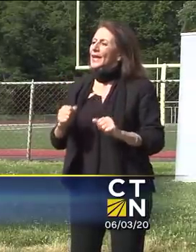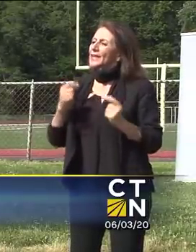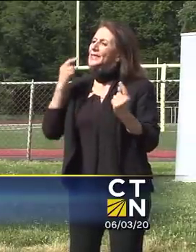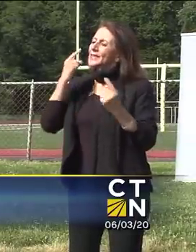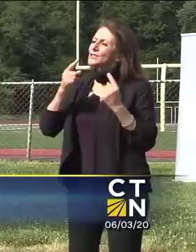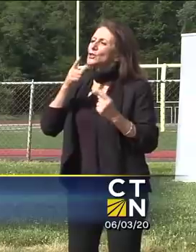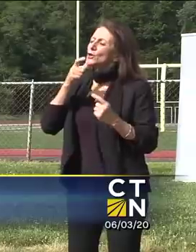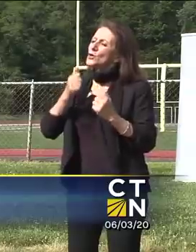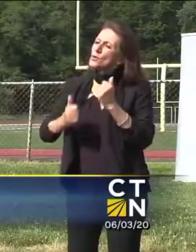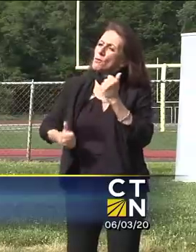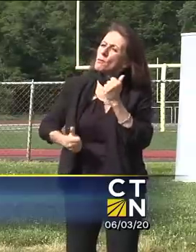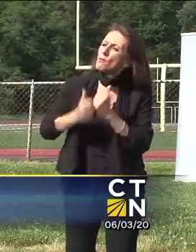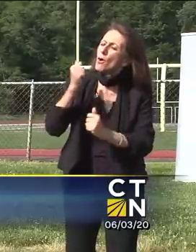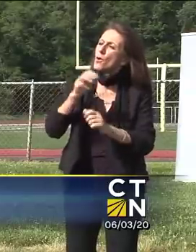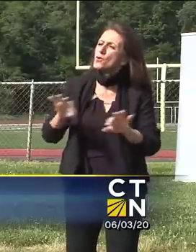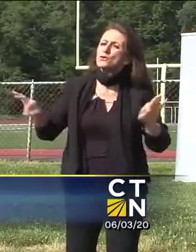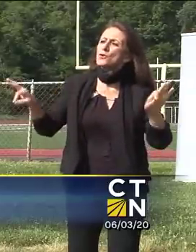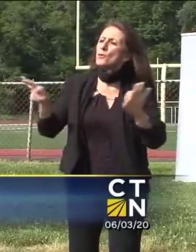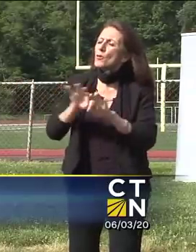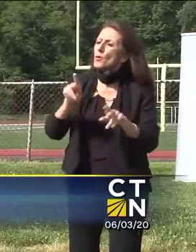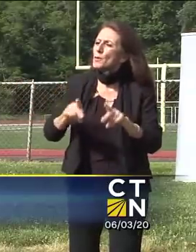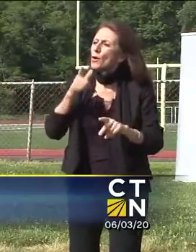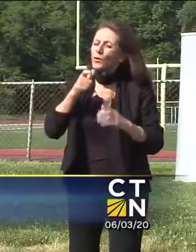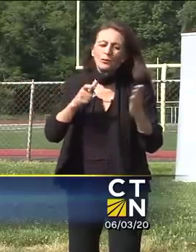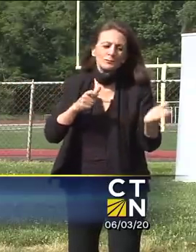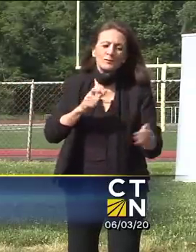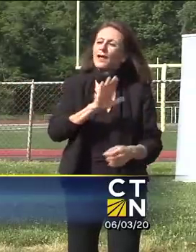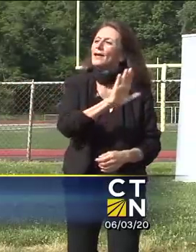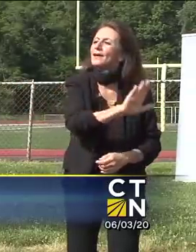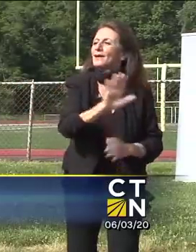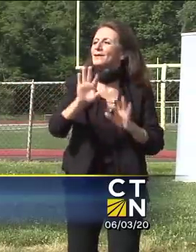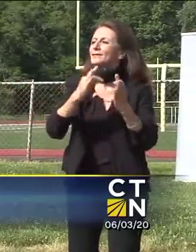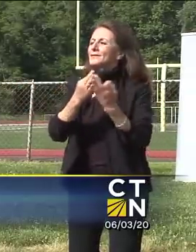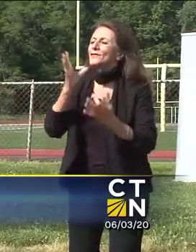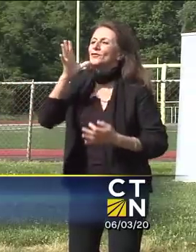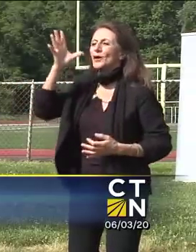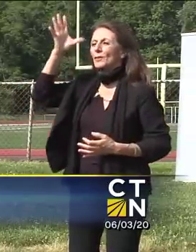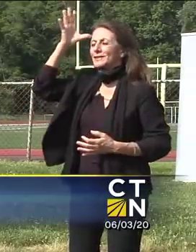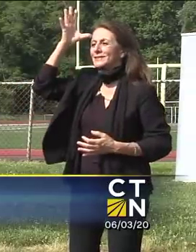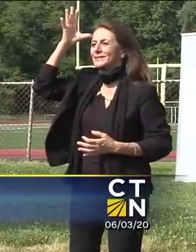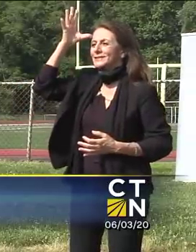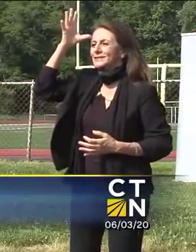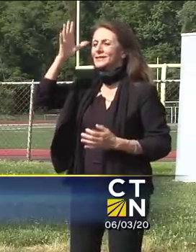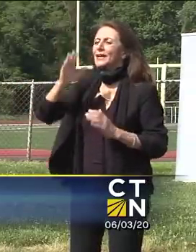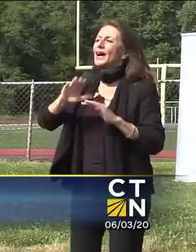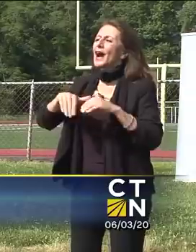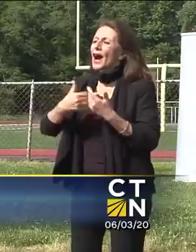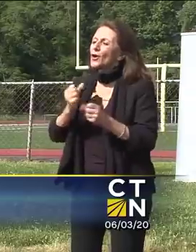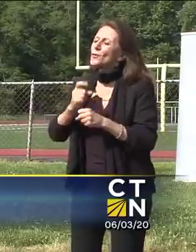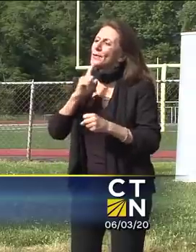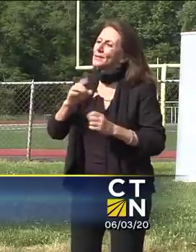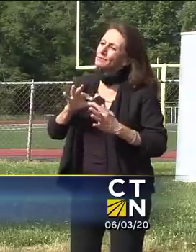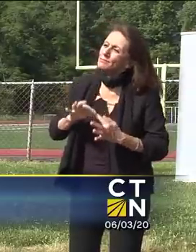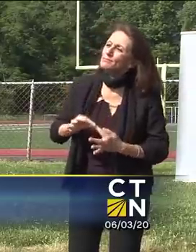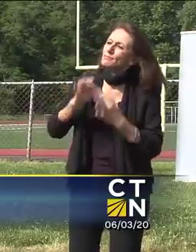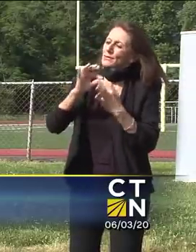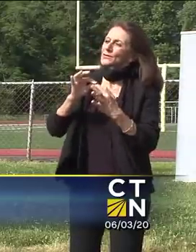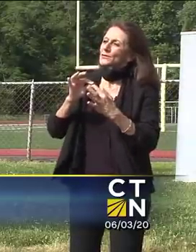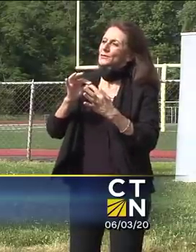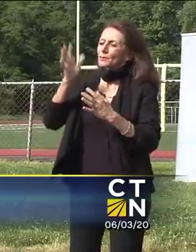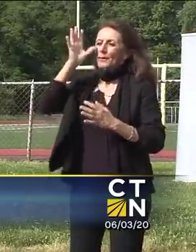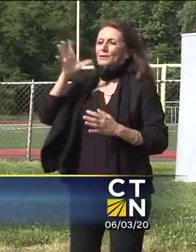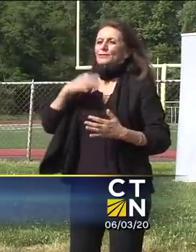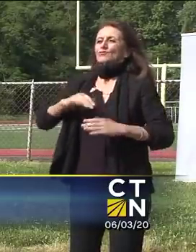important people in our graduates' lives, their parents, and how we can make this impactful for them as